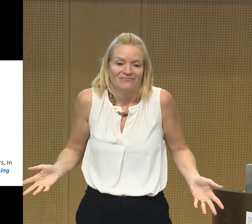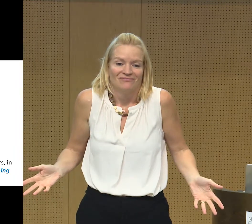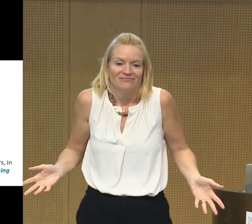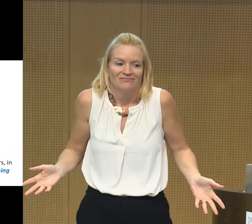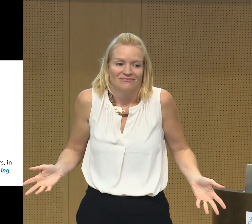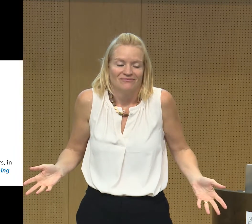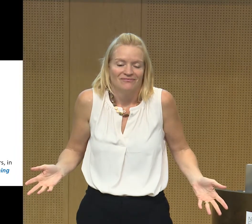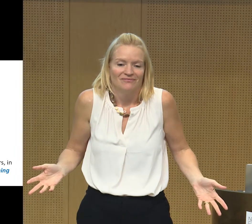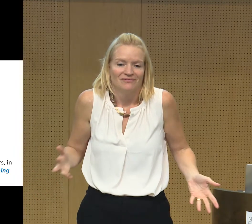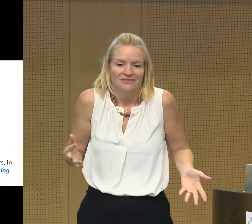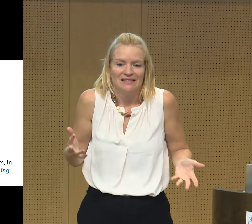of age.